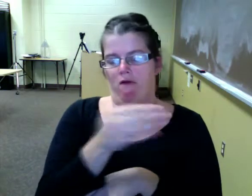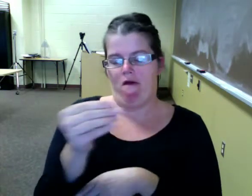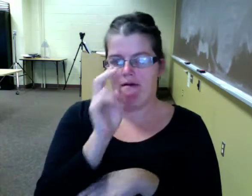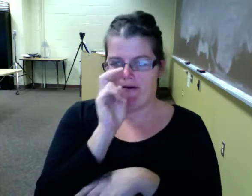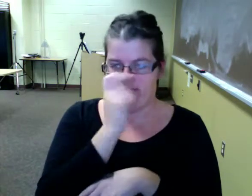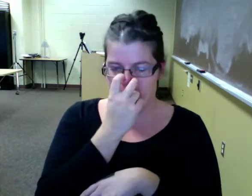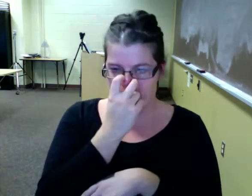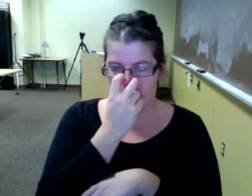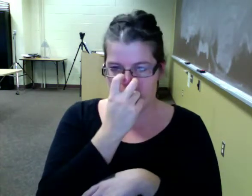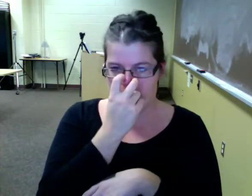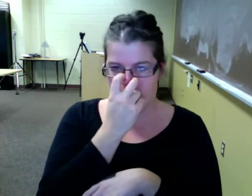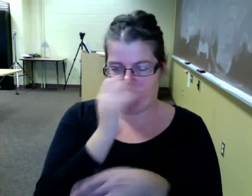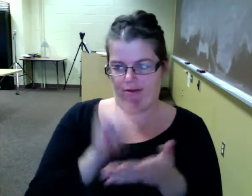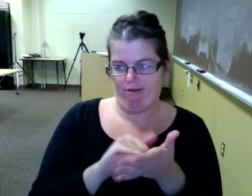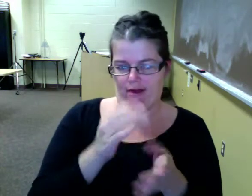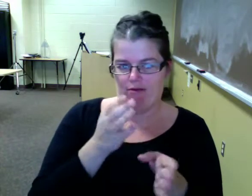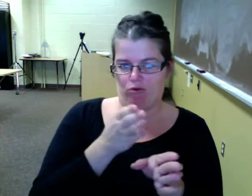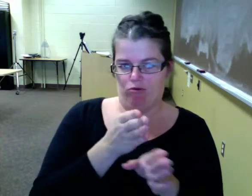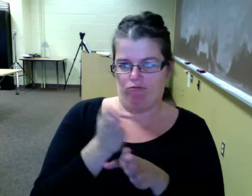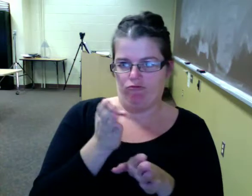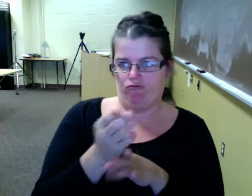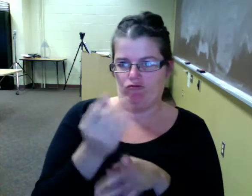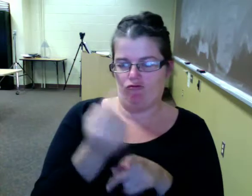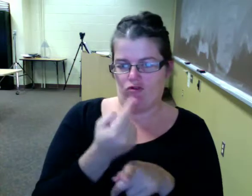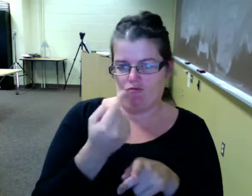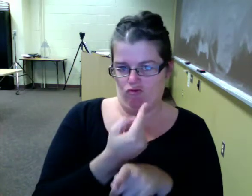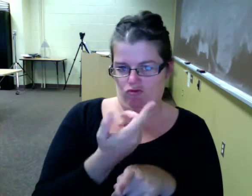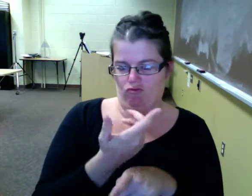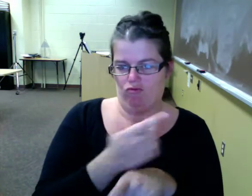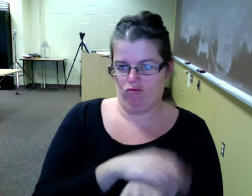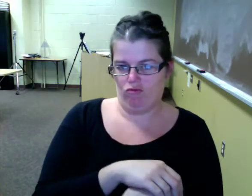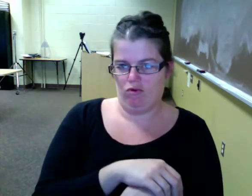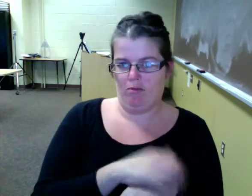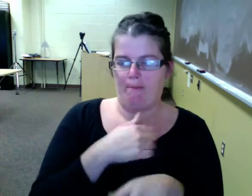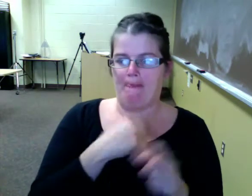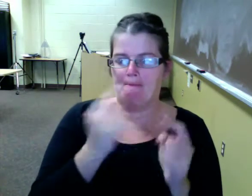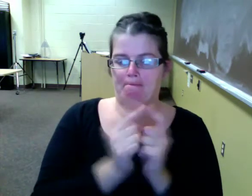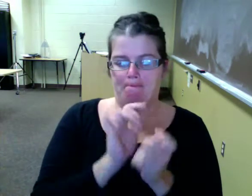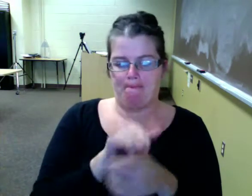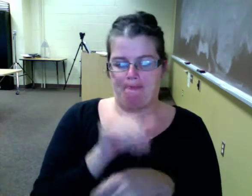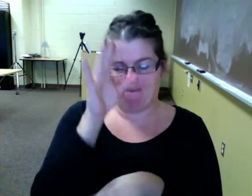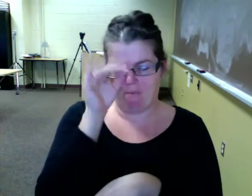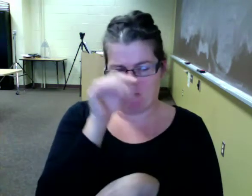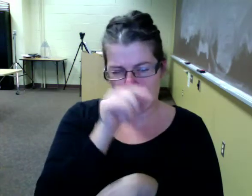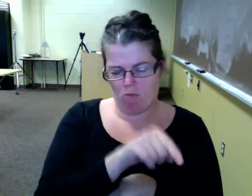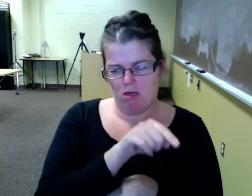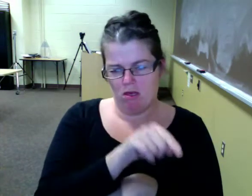Uh, I met this boy when he was 11 or